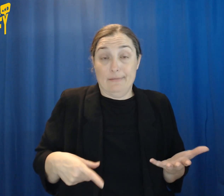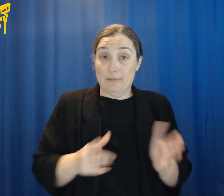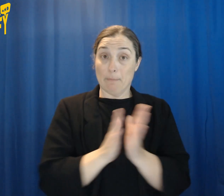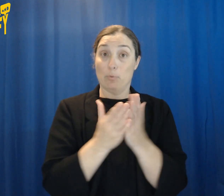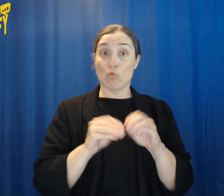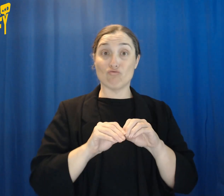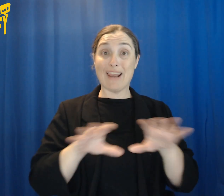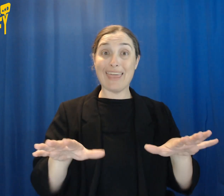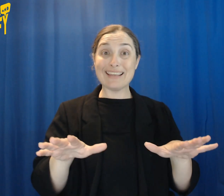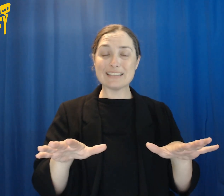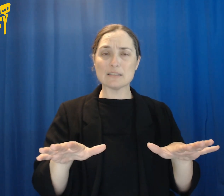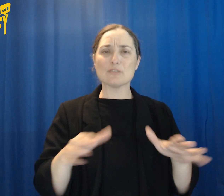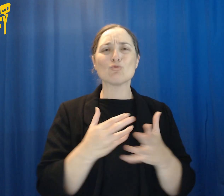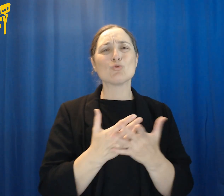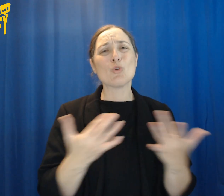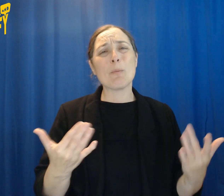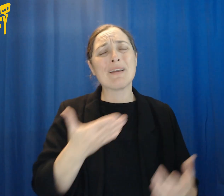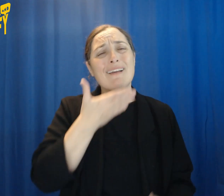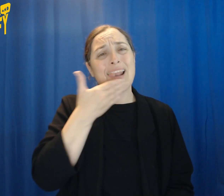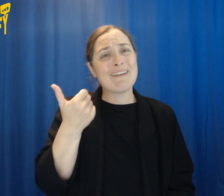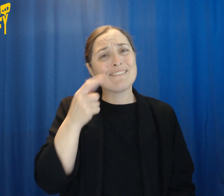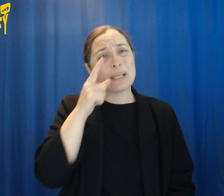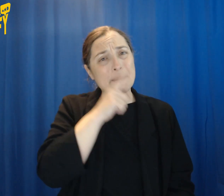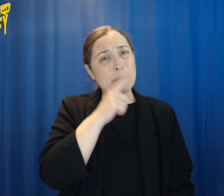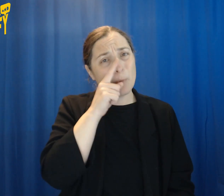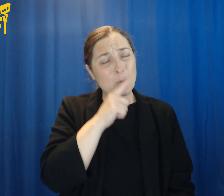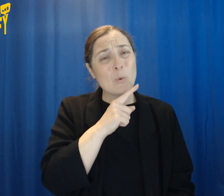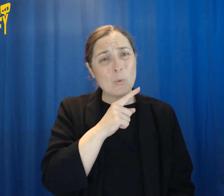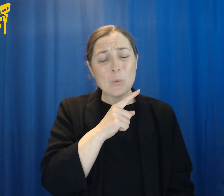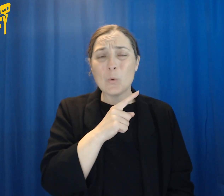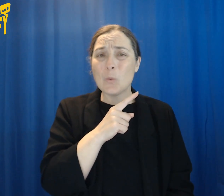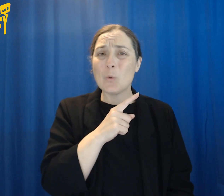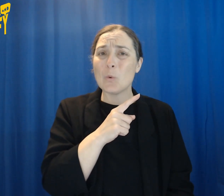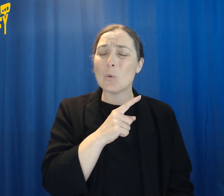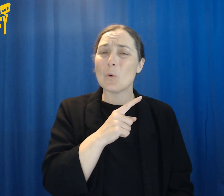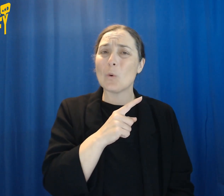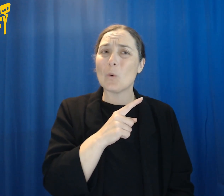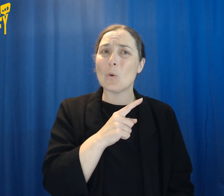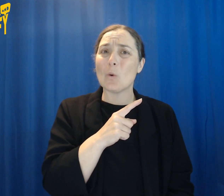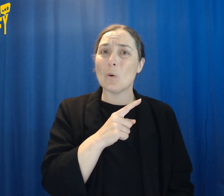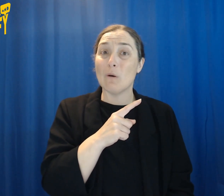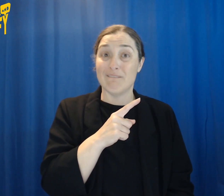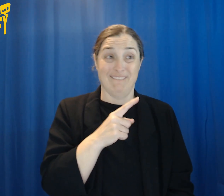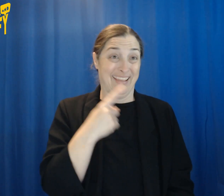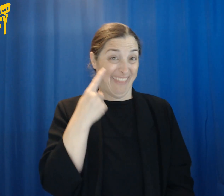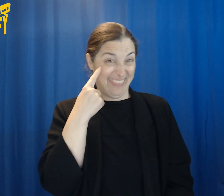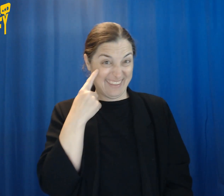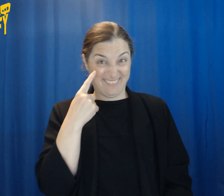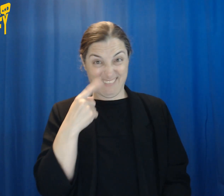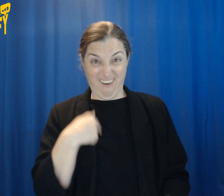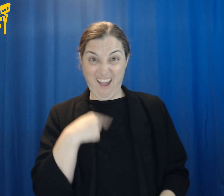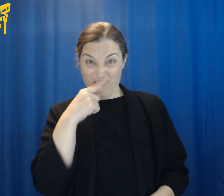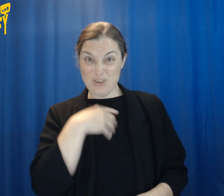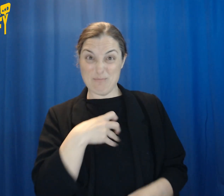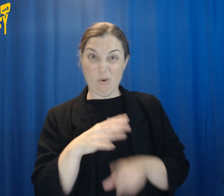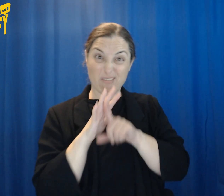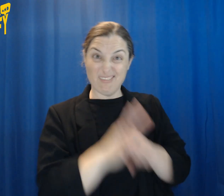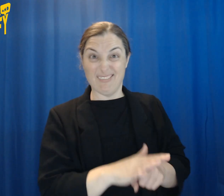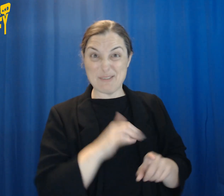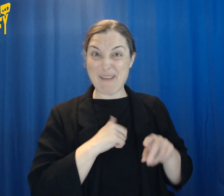many lovely people have said that they thought I could have gone harder on my family. They're like, this book is